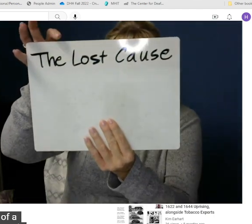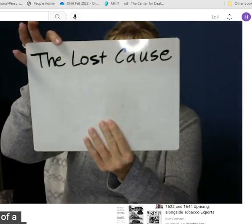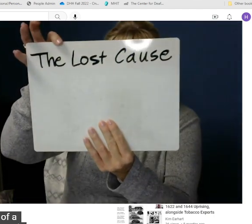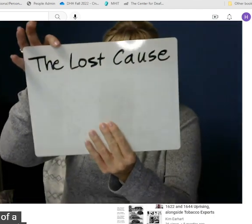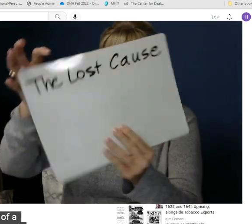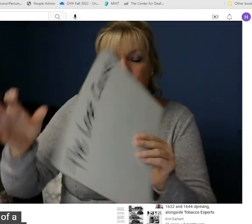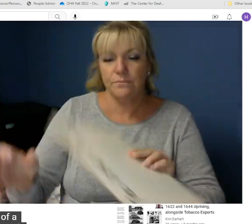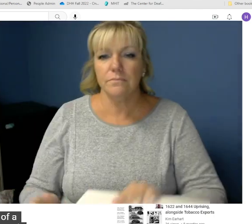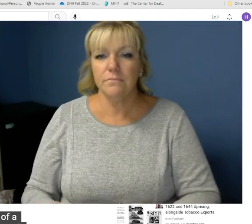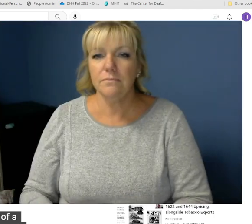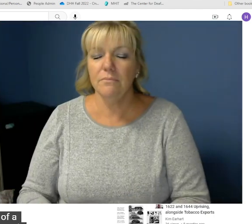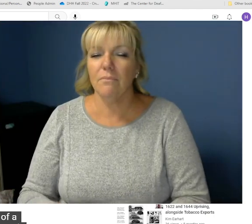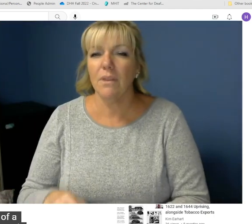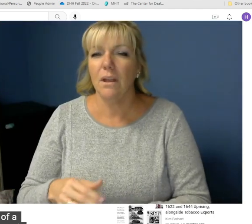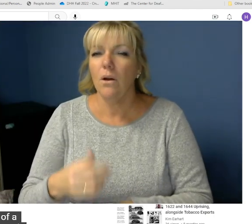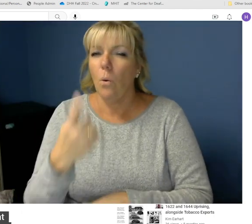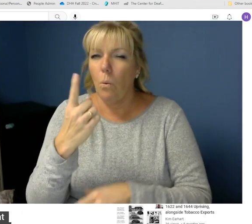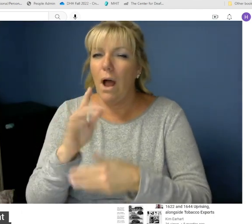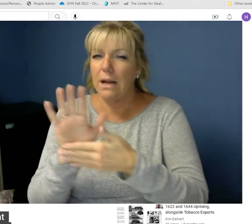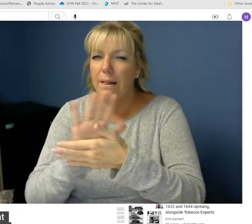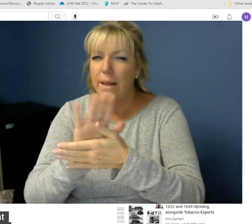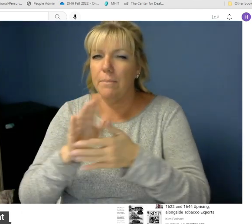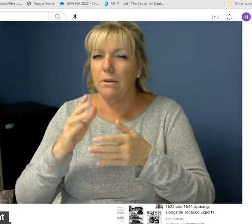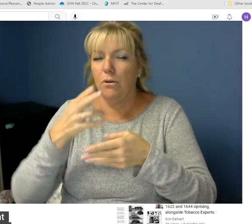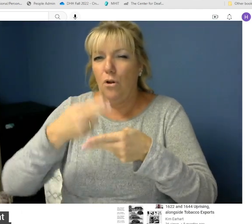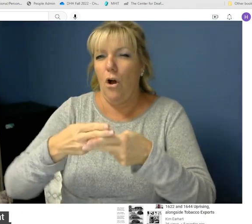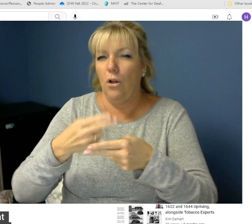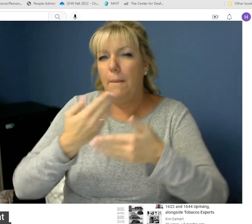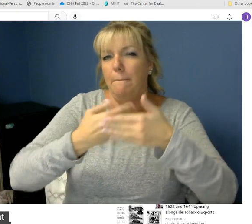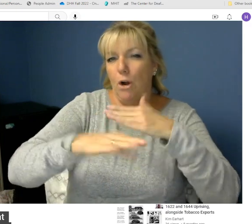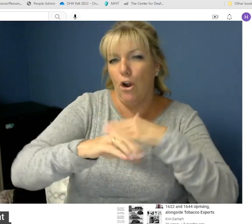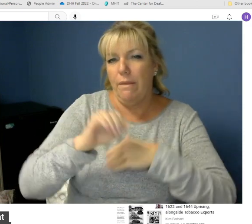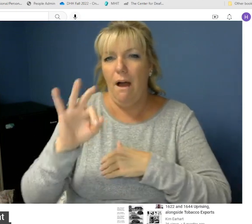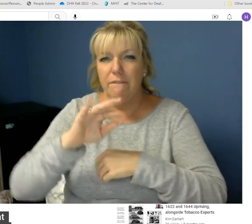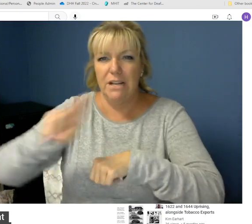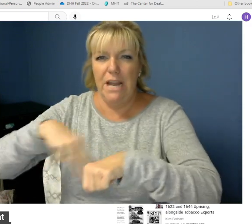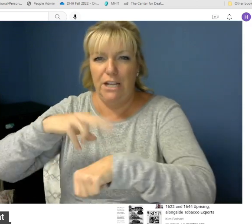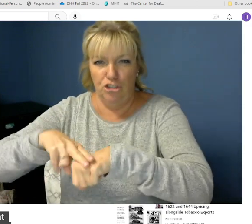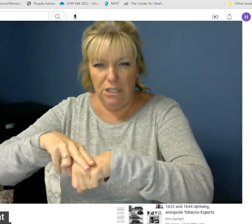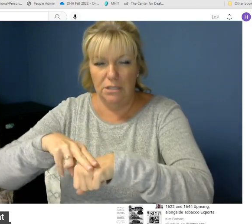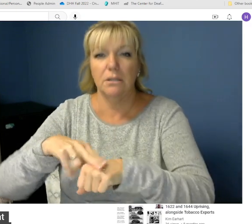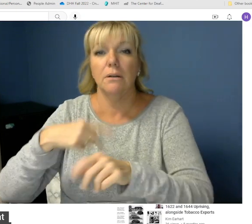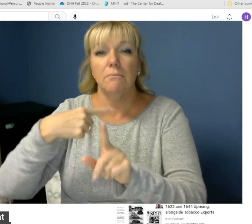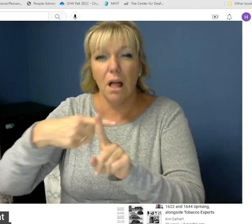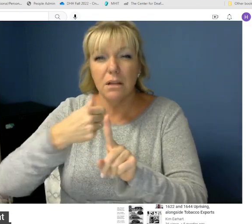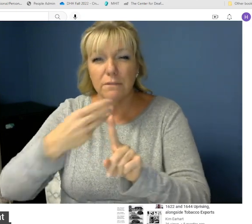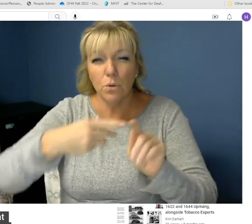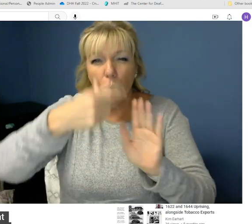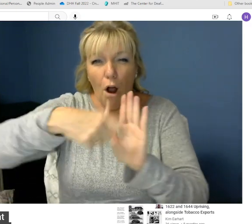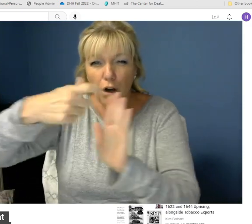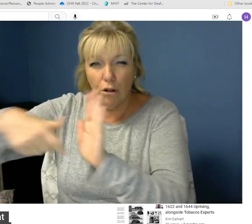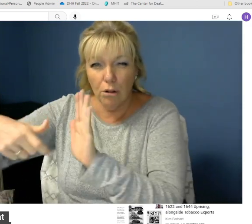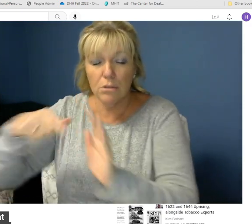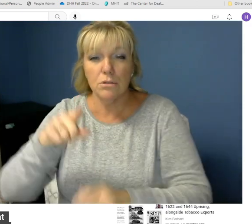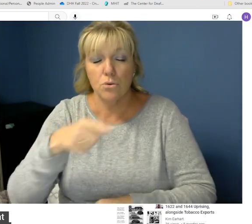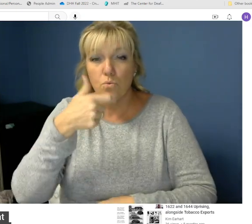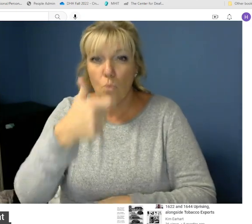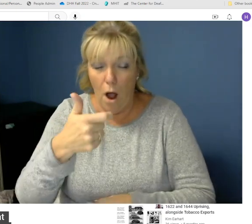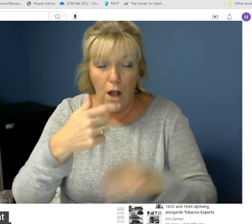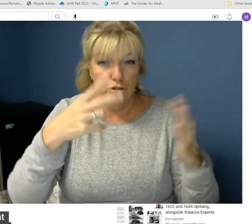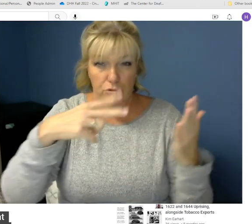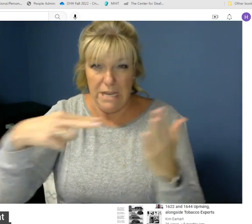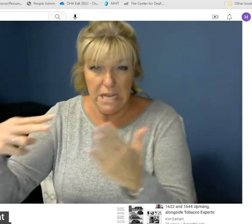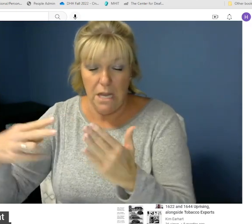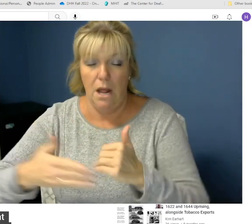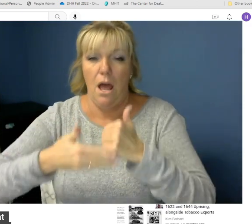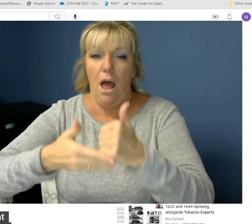Nation. And I gave you a couple of articles to read about the lost cause and a short clip that really, really